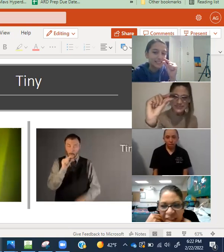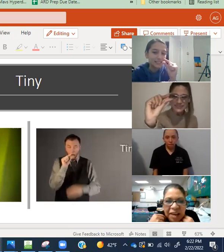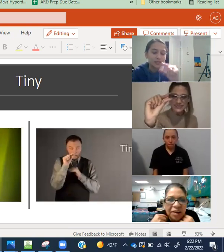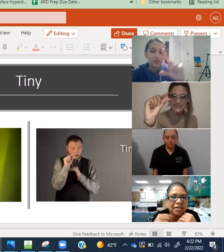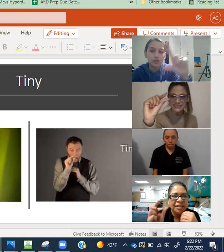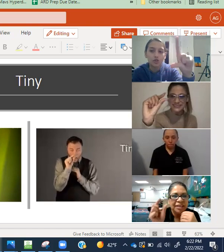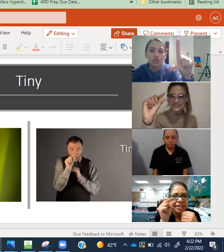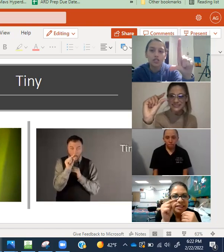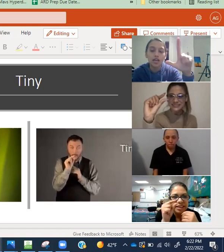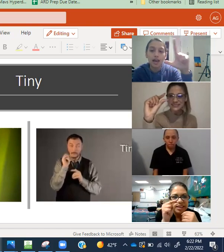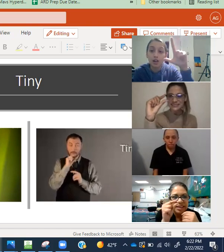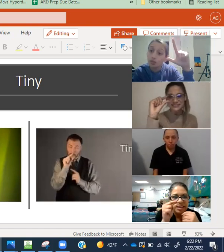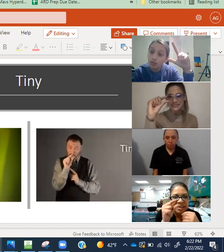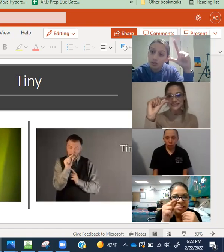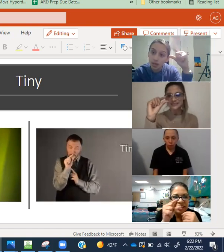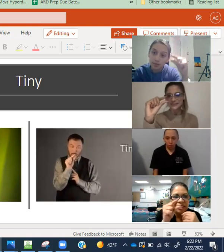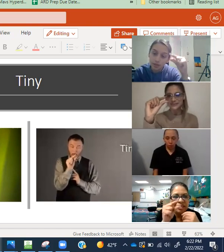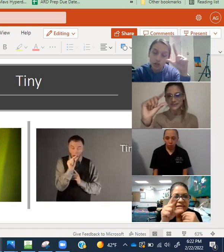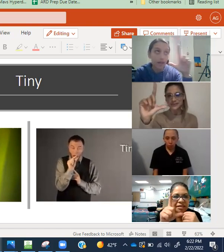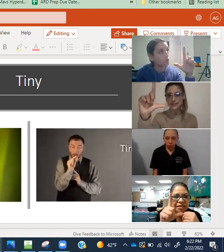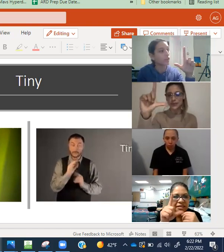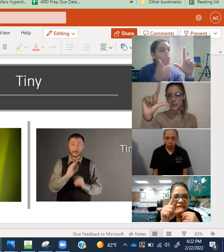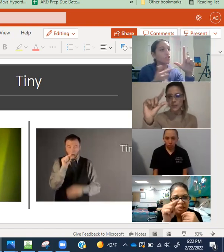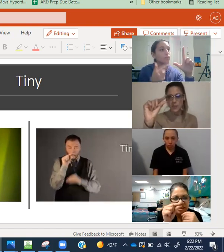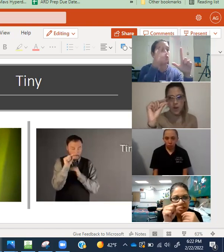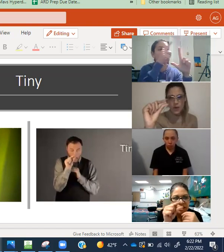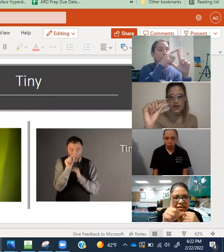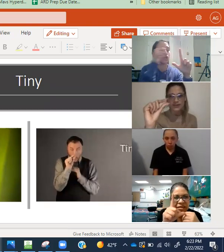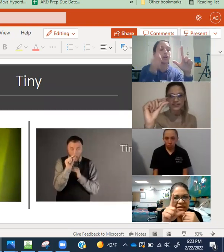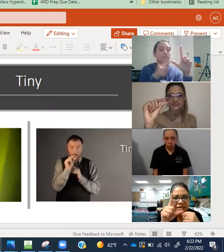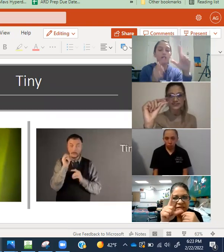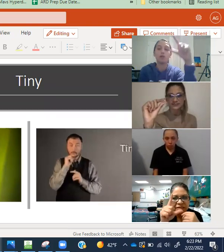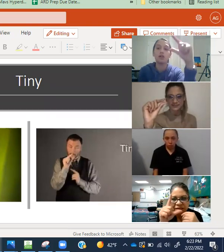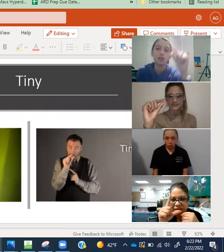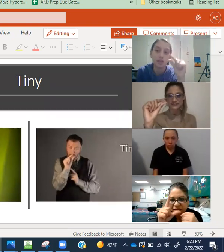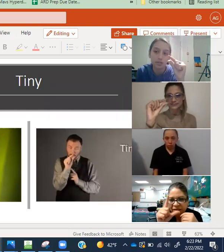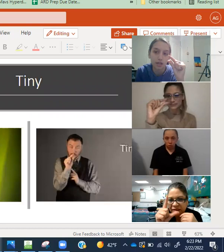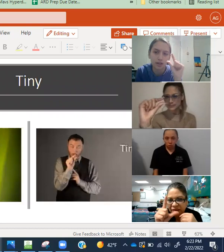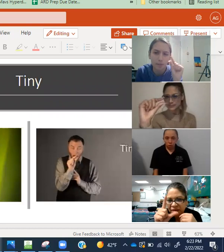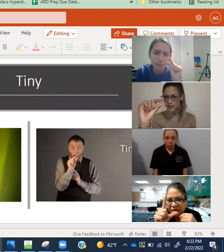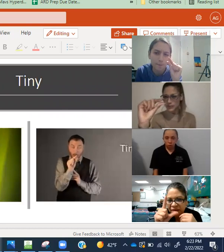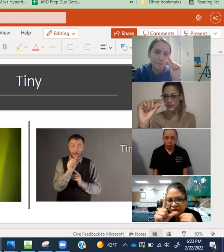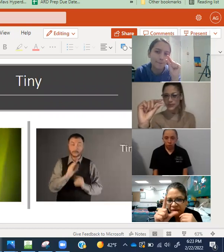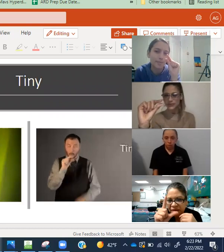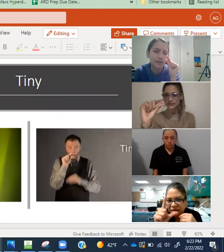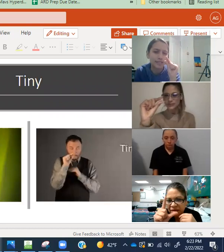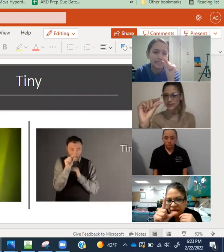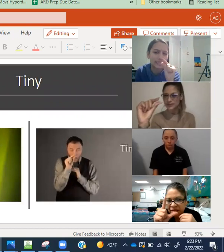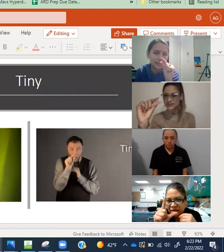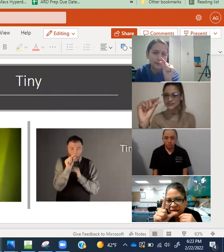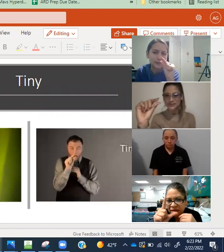Tiny. Oh, So just the L's come, your L hand shape and your finger and thumb come together.